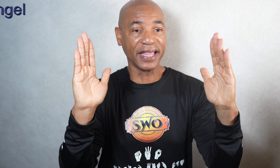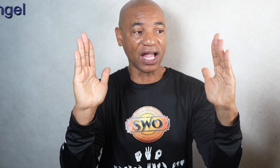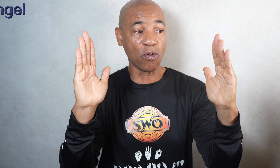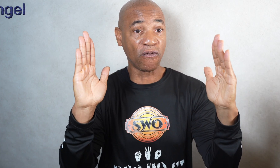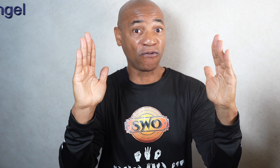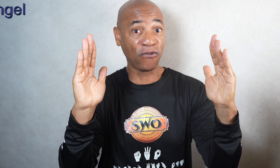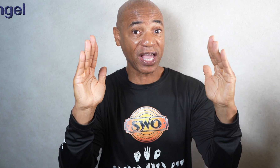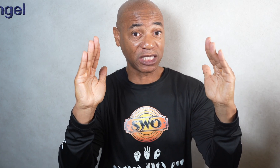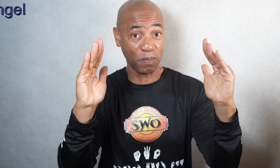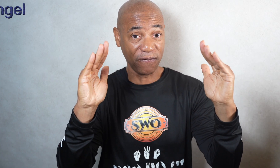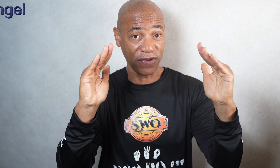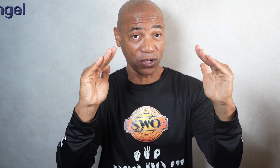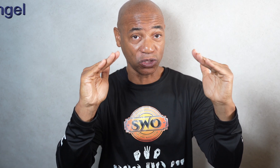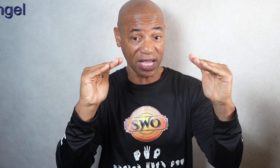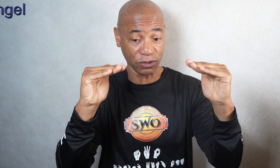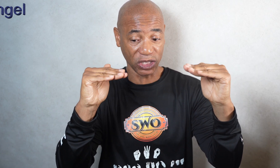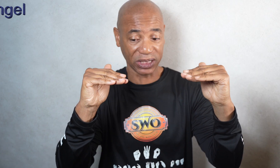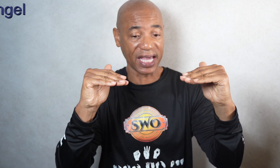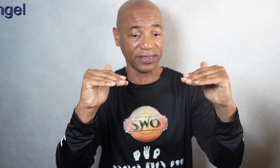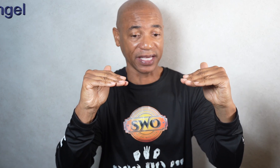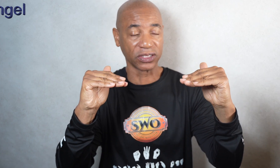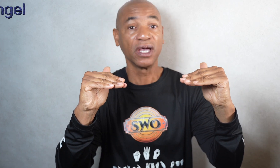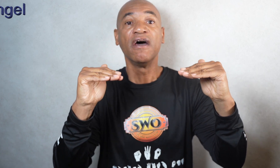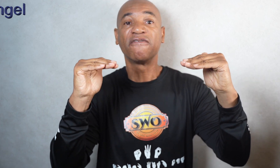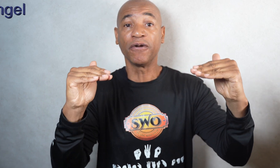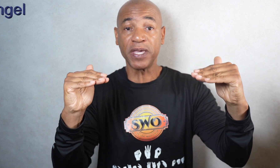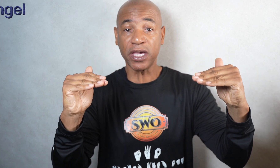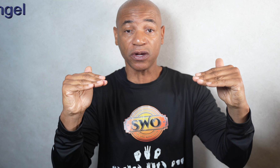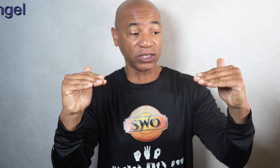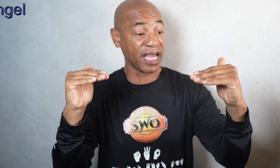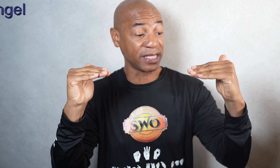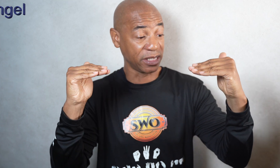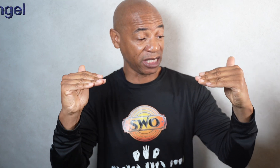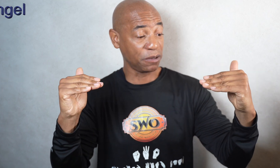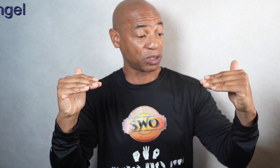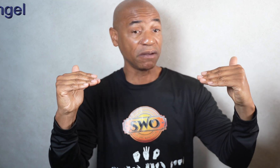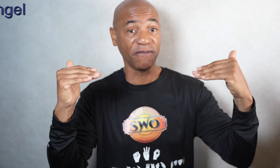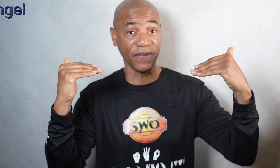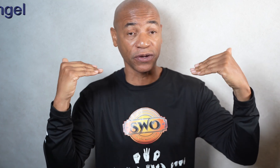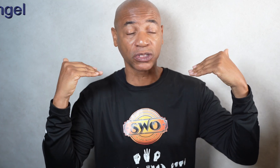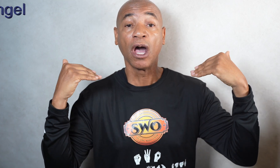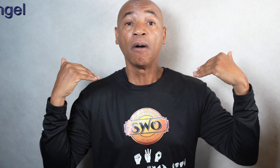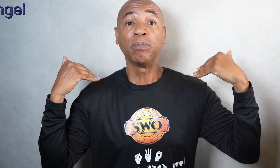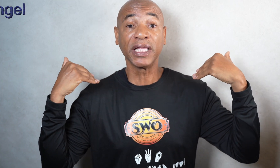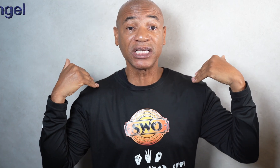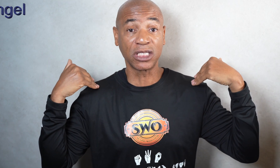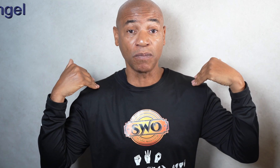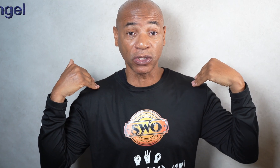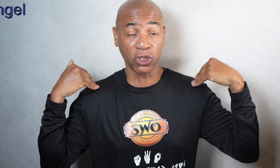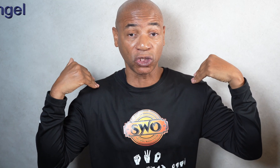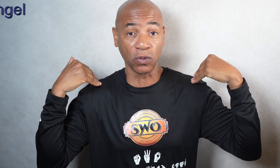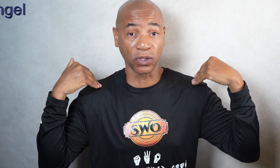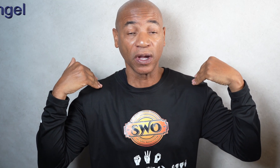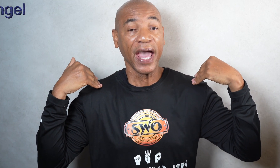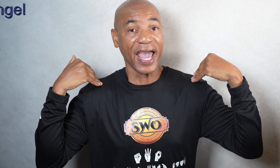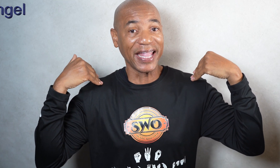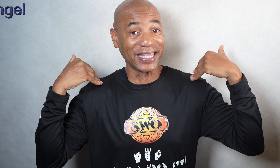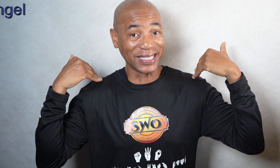will flex my fingers down just like this. From here, take the tips of the fingers, place them on the shoulder, and at the